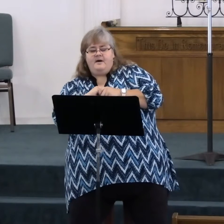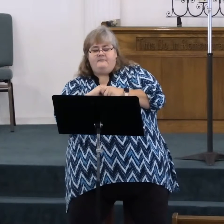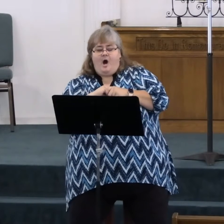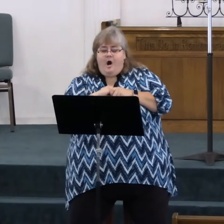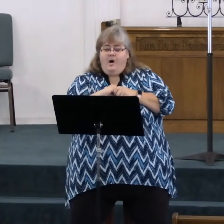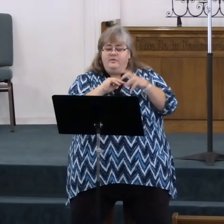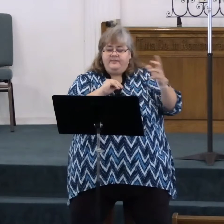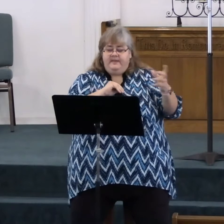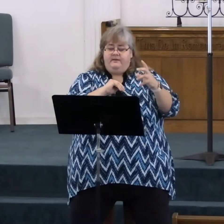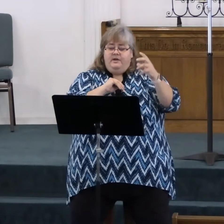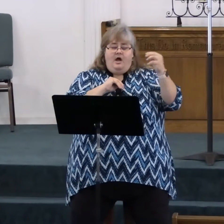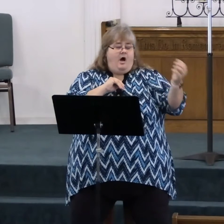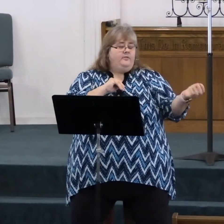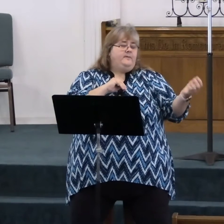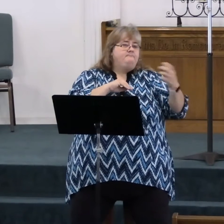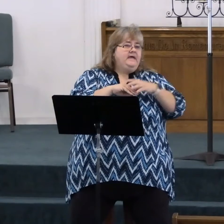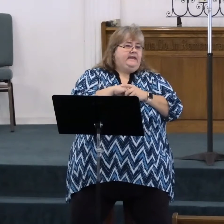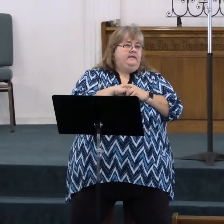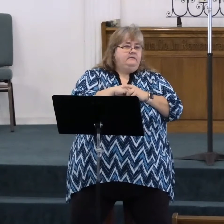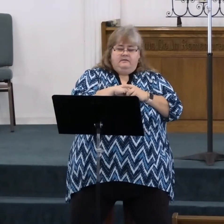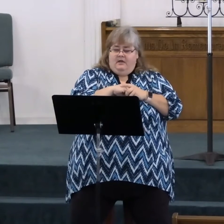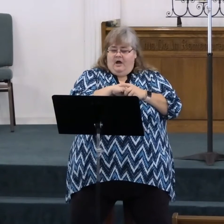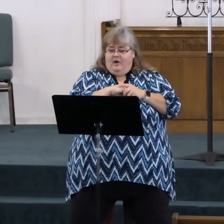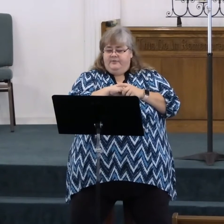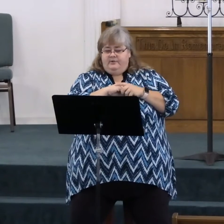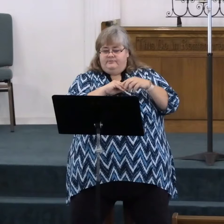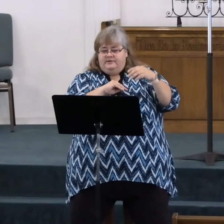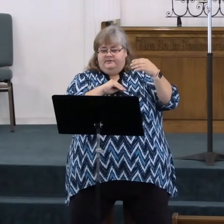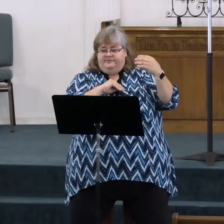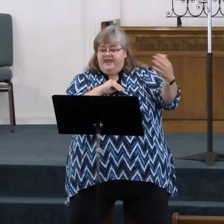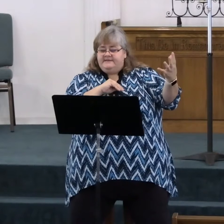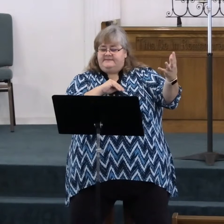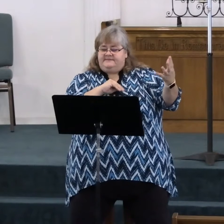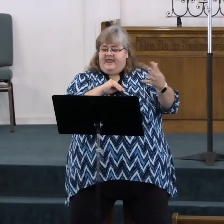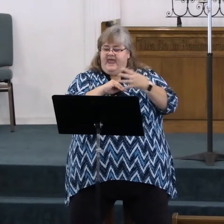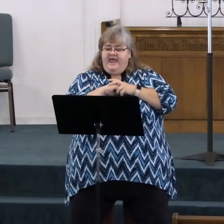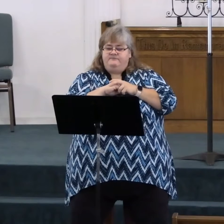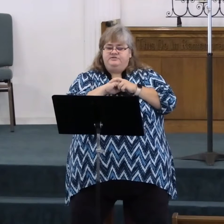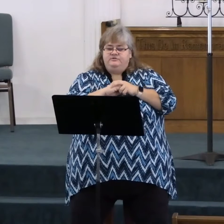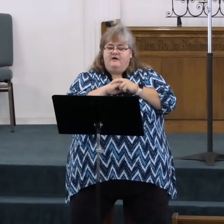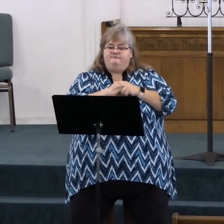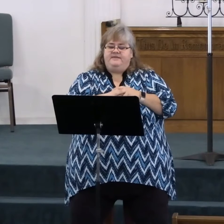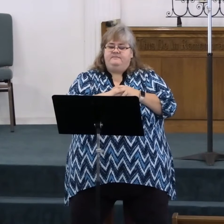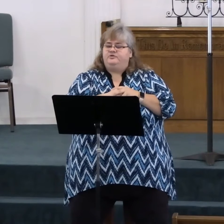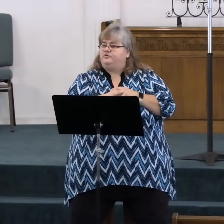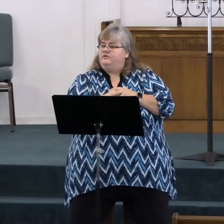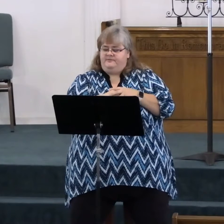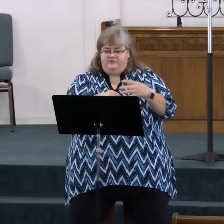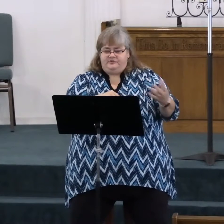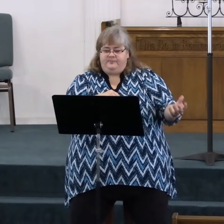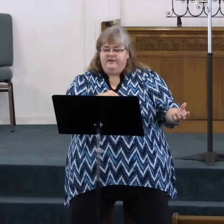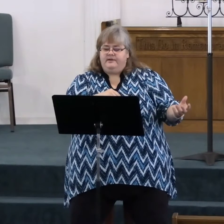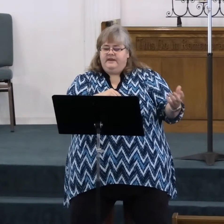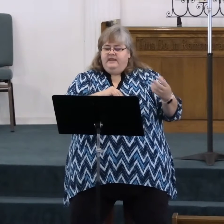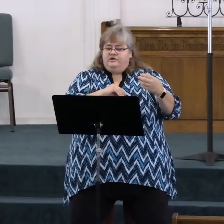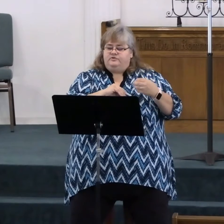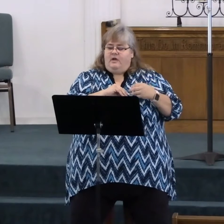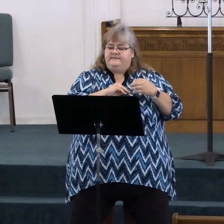of all their money, all their things that they have, and do not feed them the truth. And their spirit draws